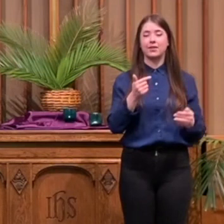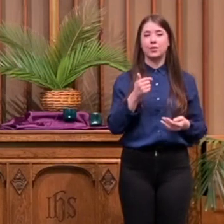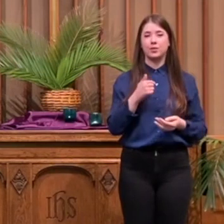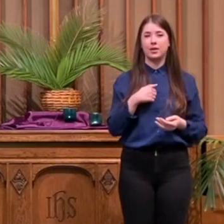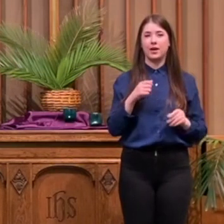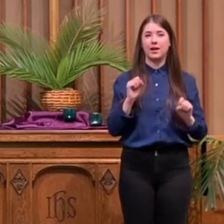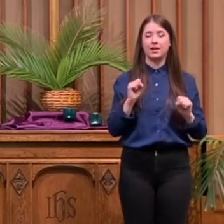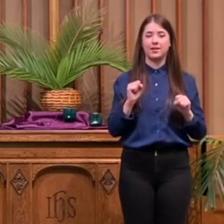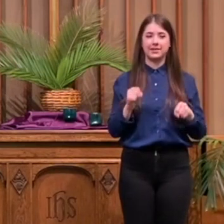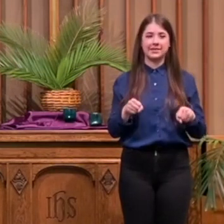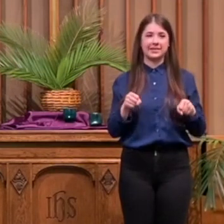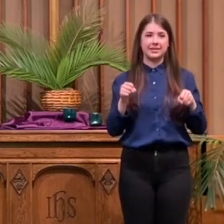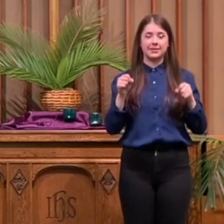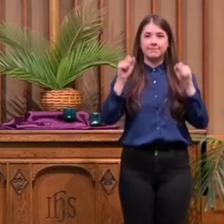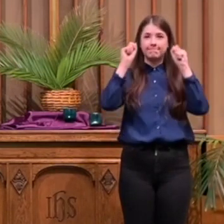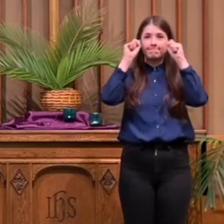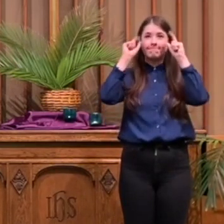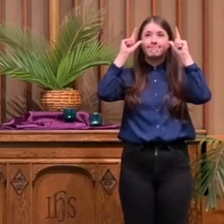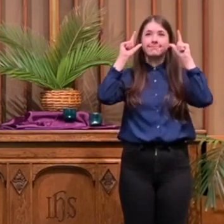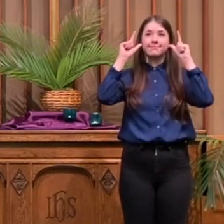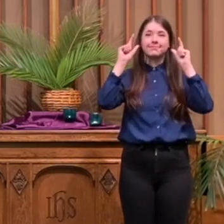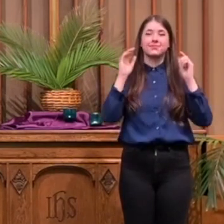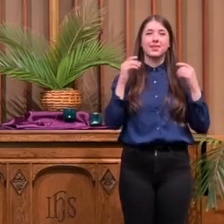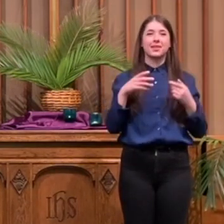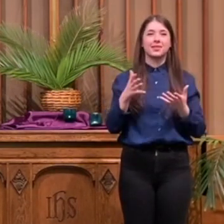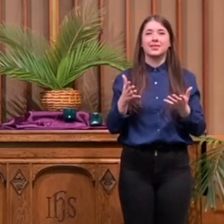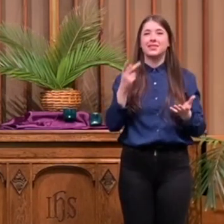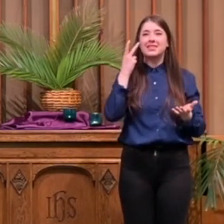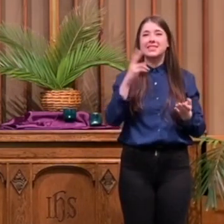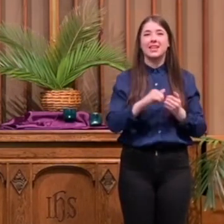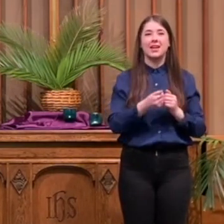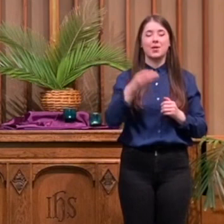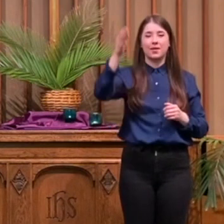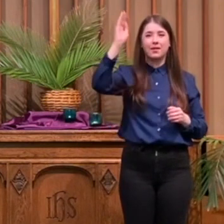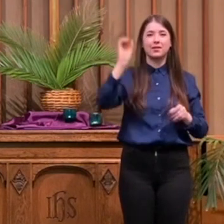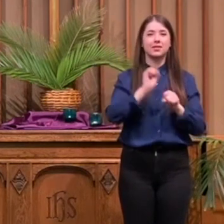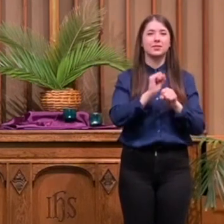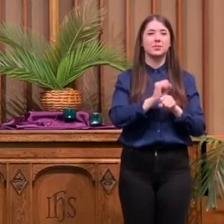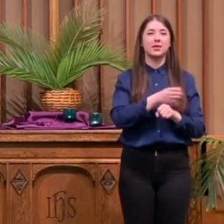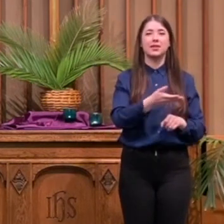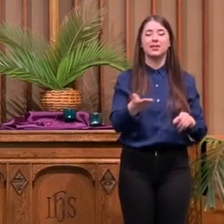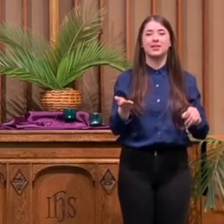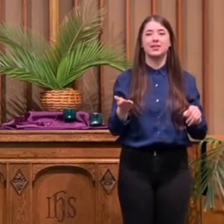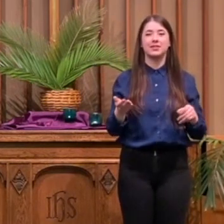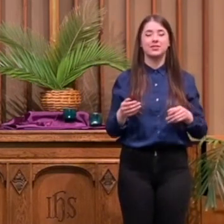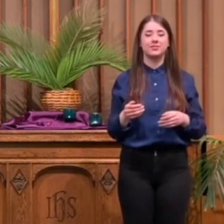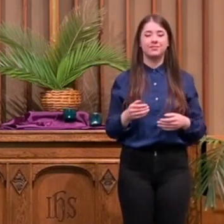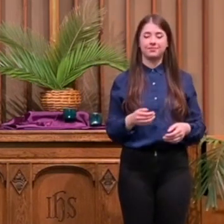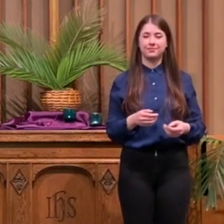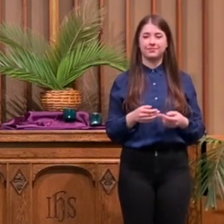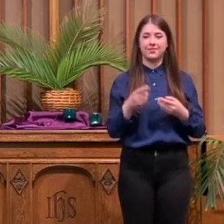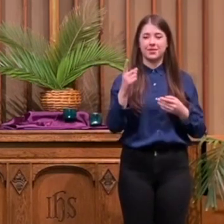keep our eyes peeled for the way that God is at work among us, that we'll keep asking